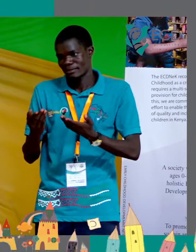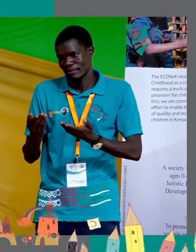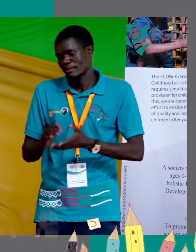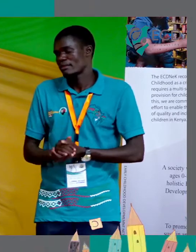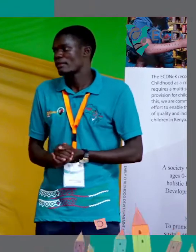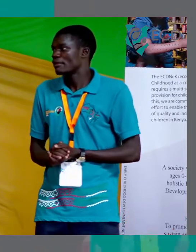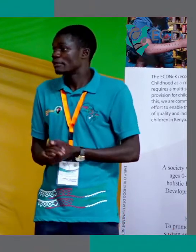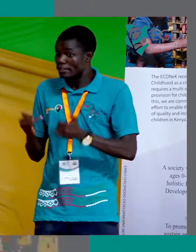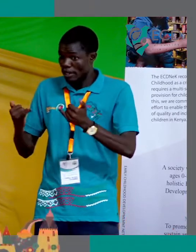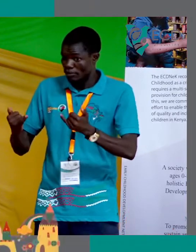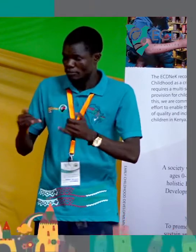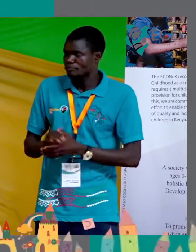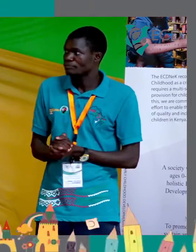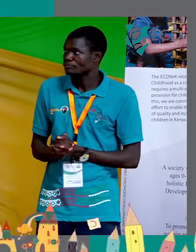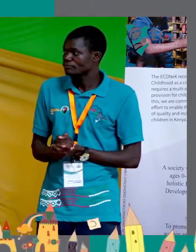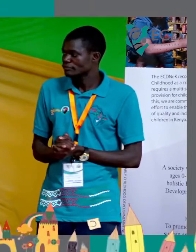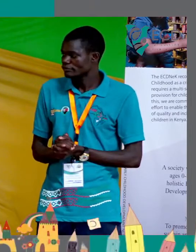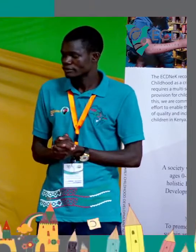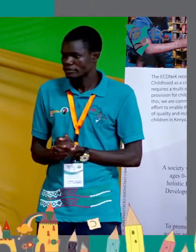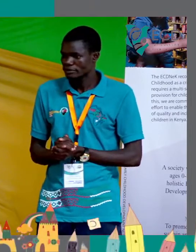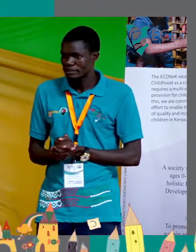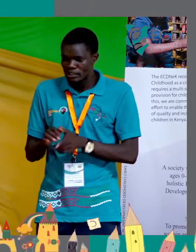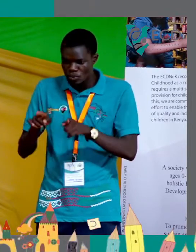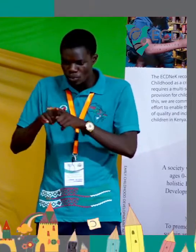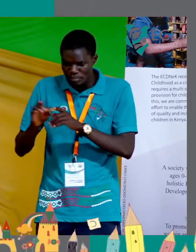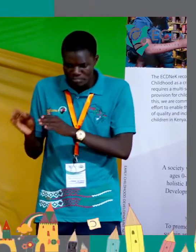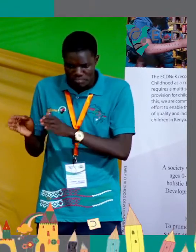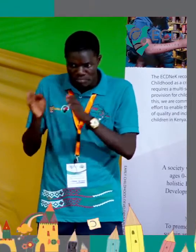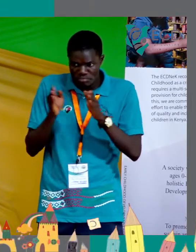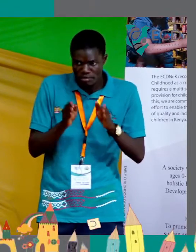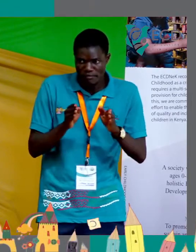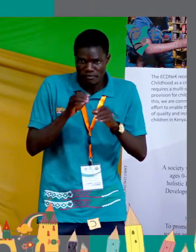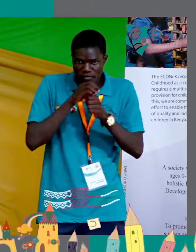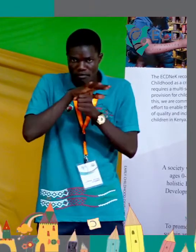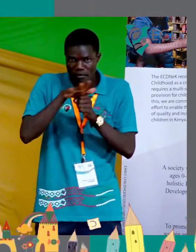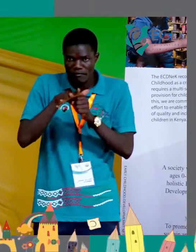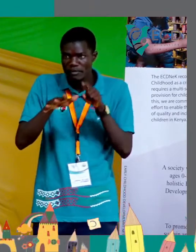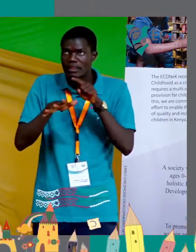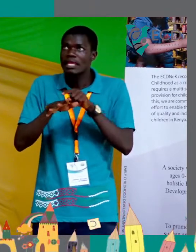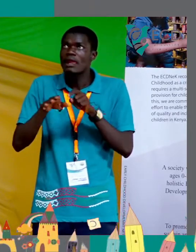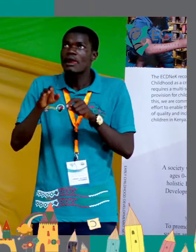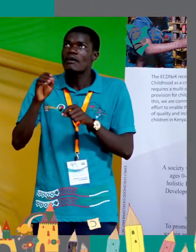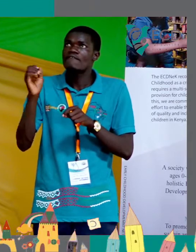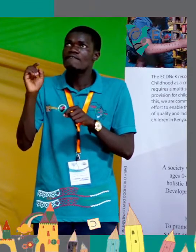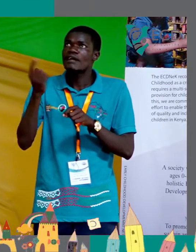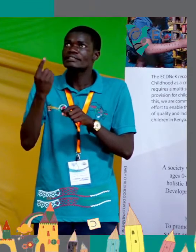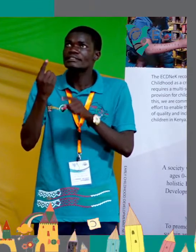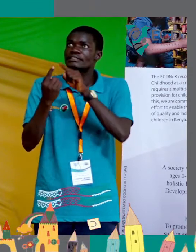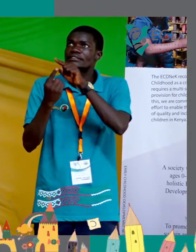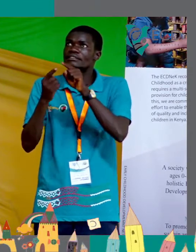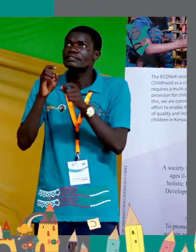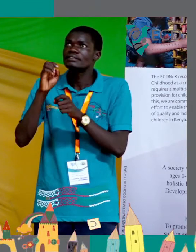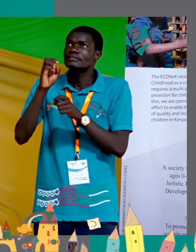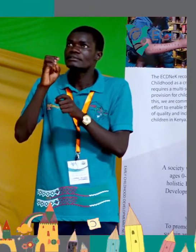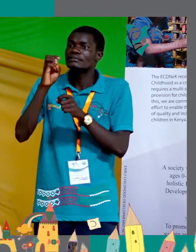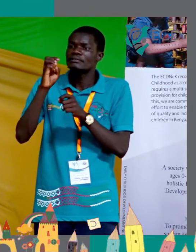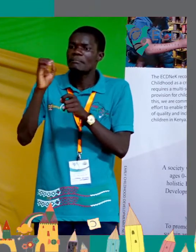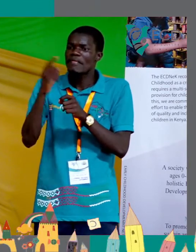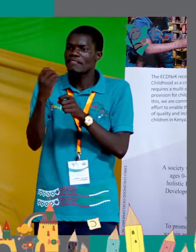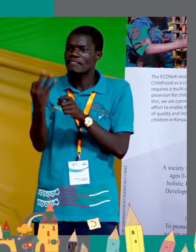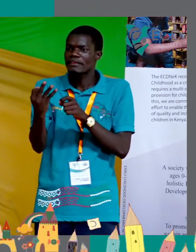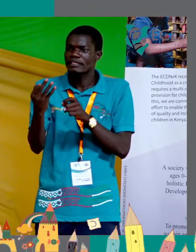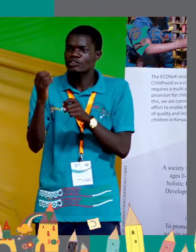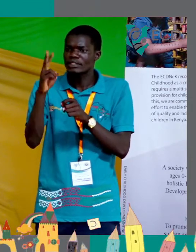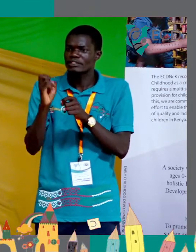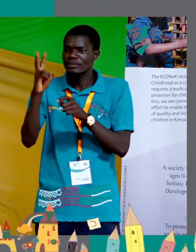So then came COVID, first case in March of 2020. So as with all